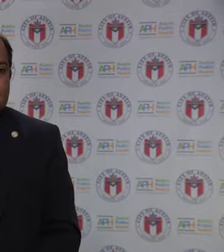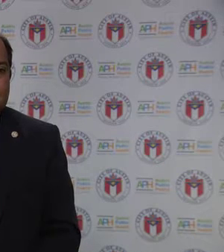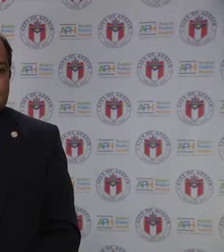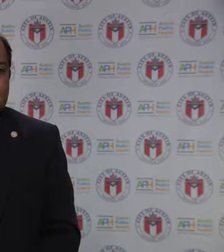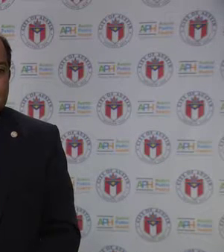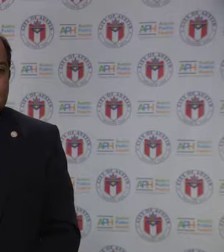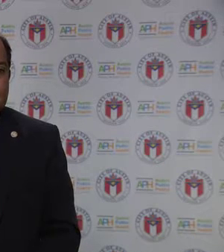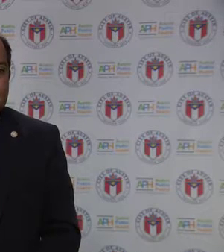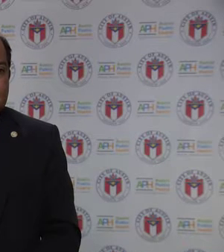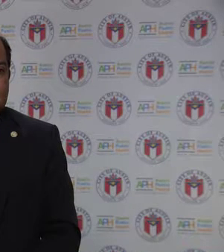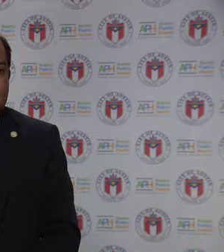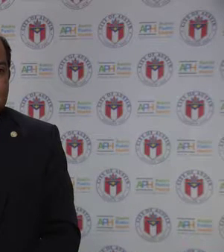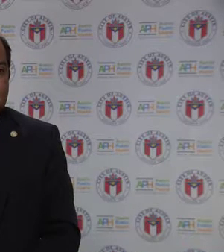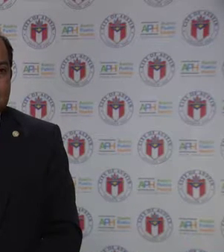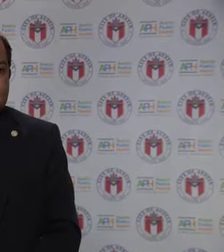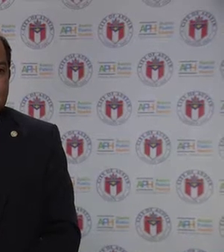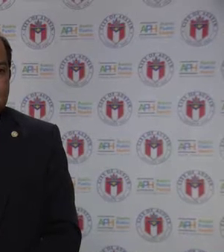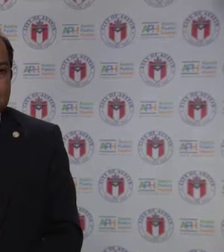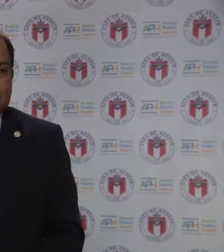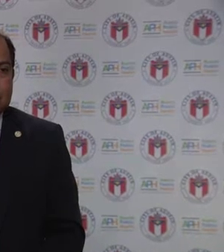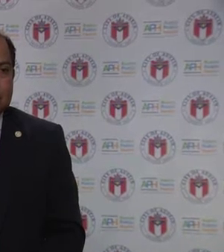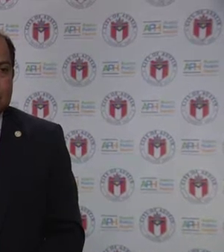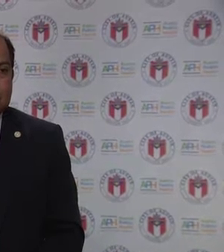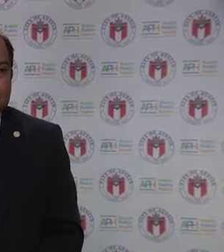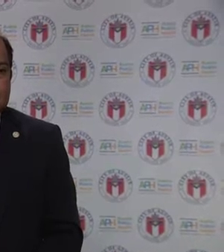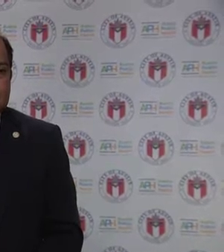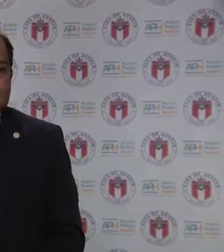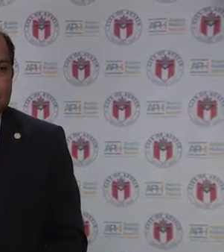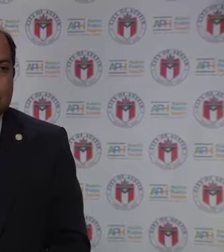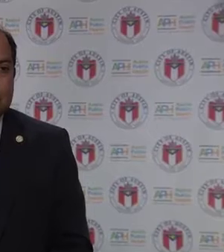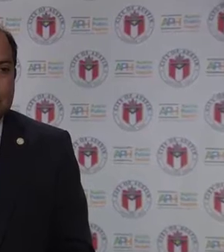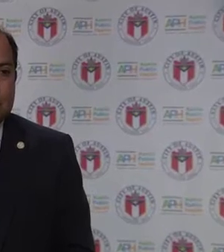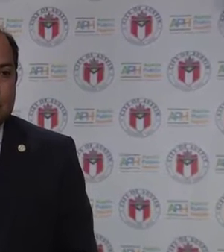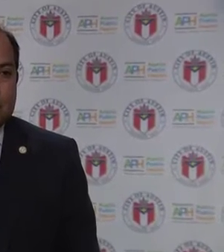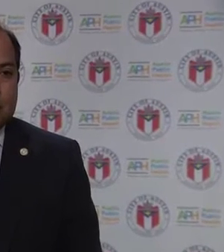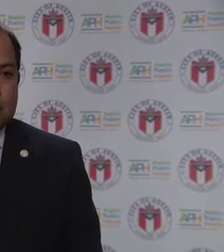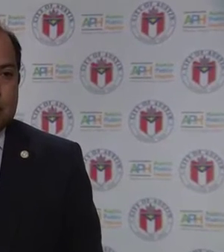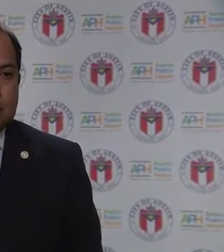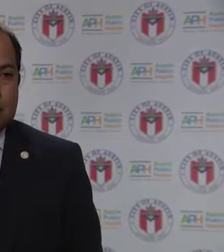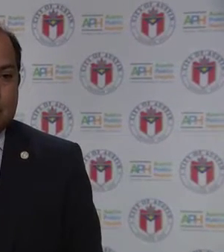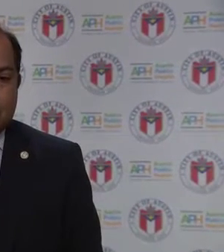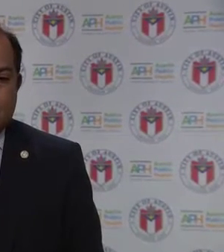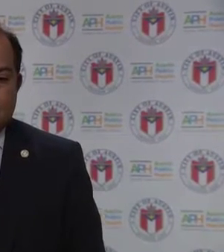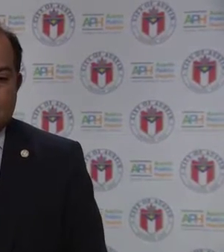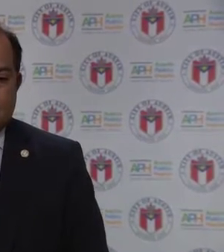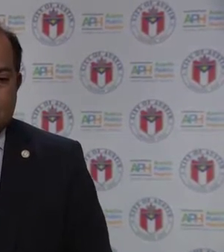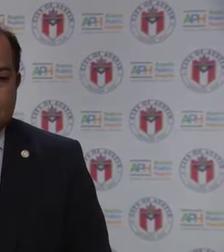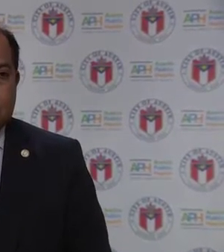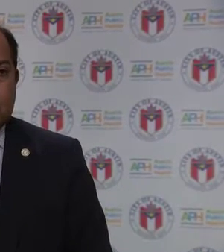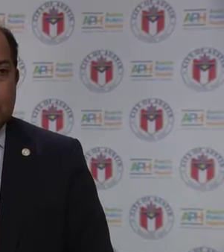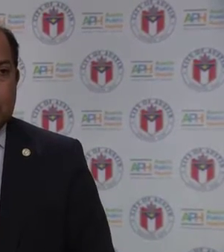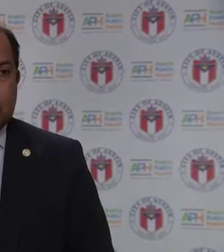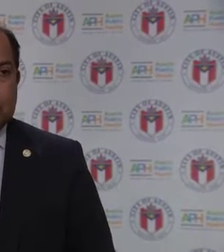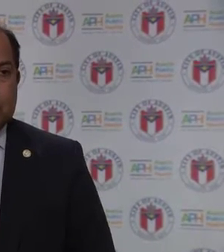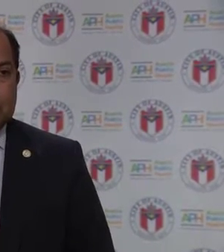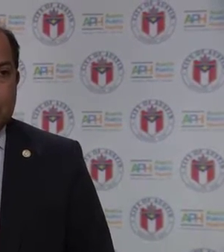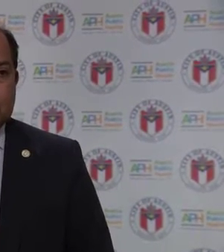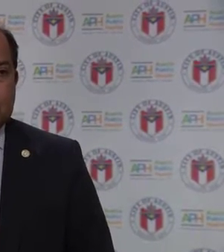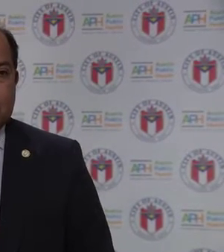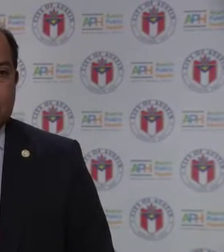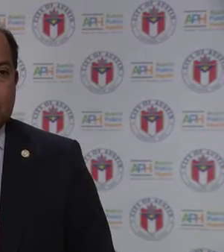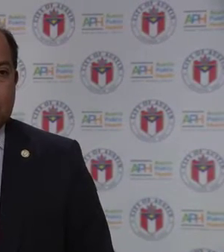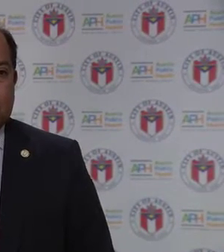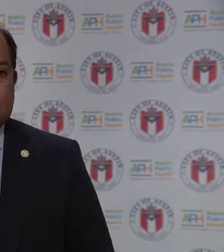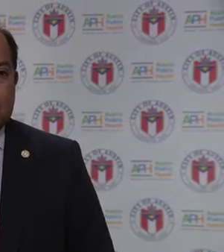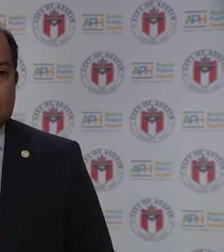now concerning bars, restaurants, and other businesses. Please explain that for us. Sí, en este momento